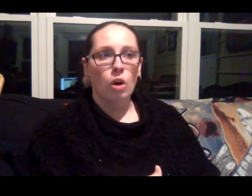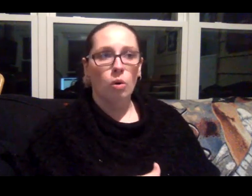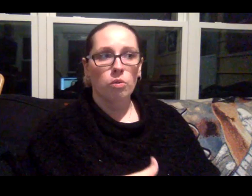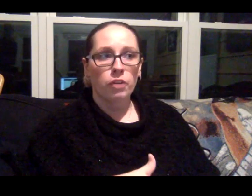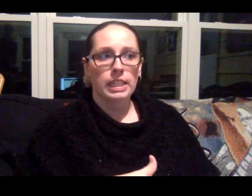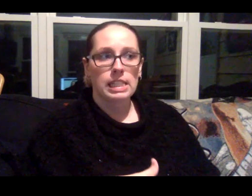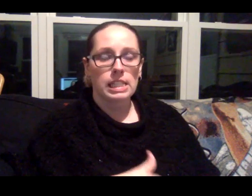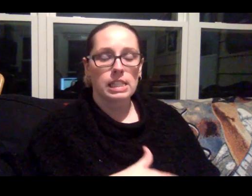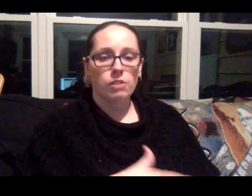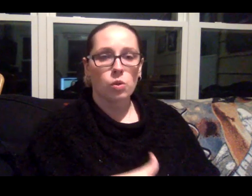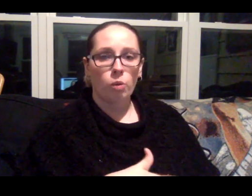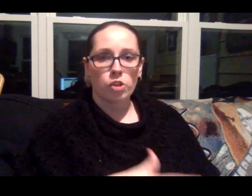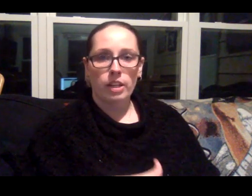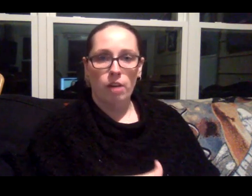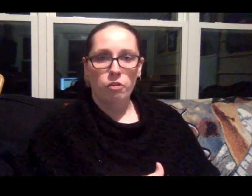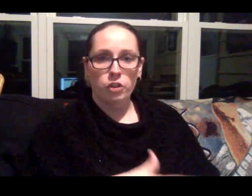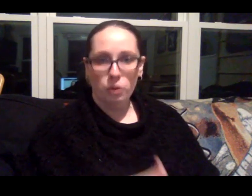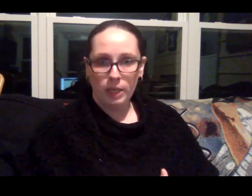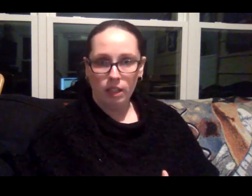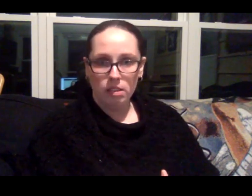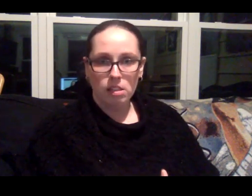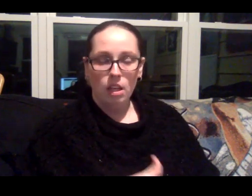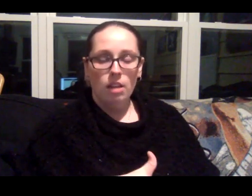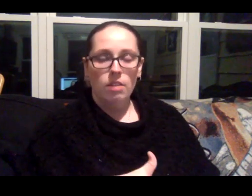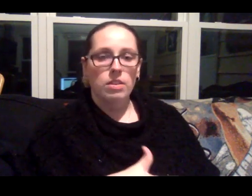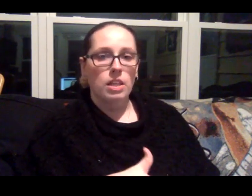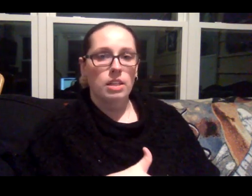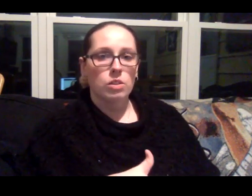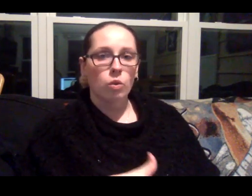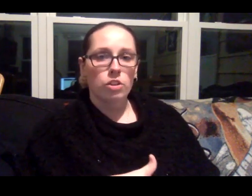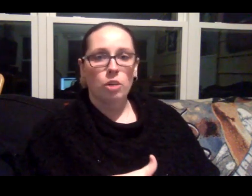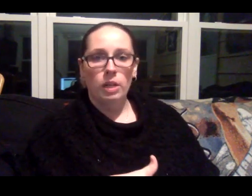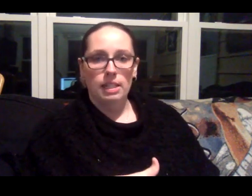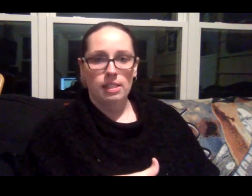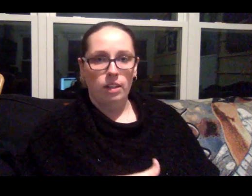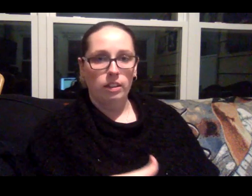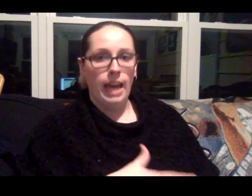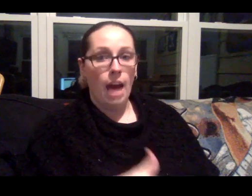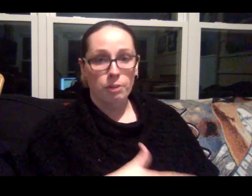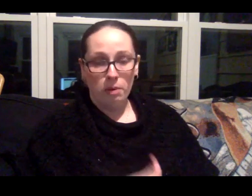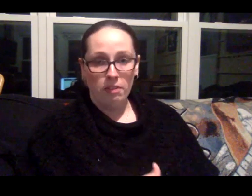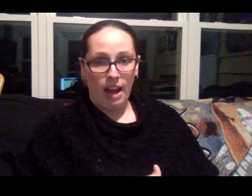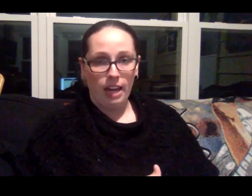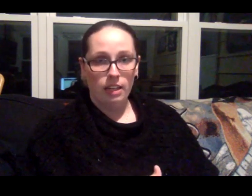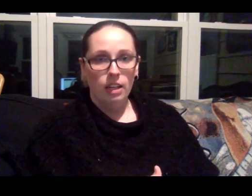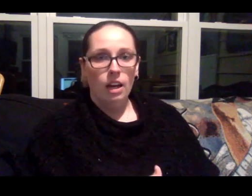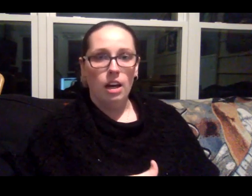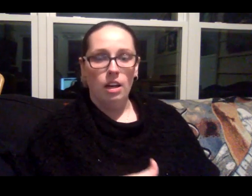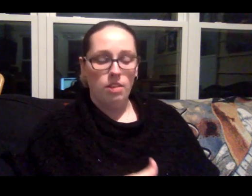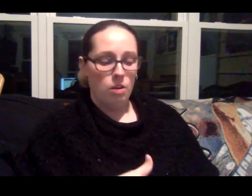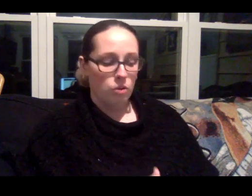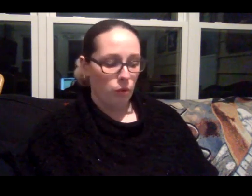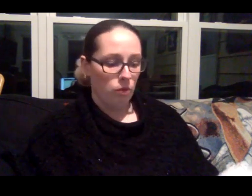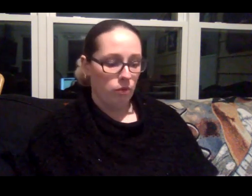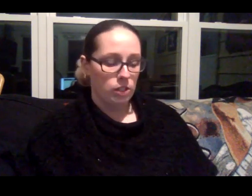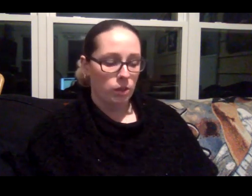So, for instance, if a school was shut down for two weeks, the school district wouldn't necessarily have to provide, uh,